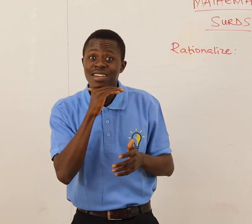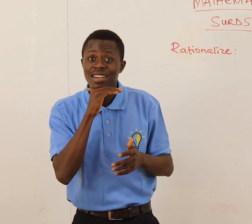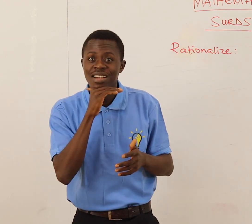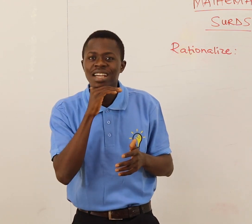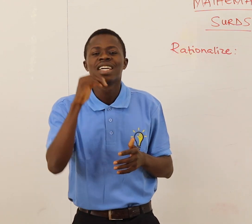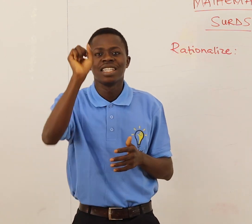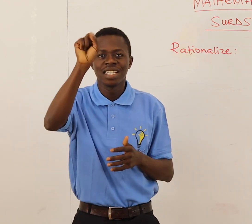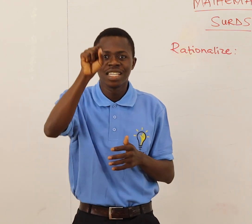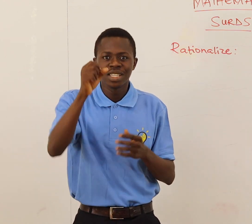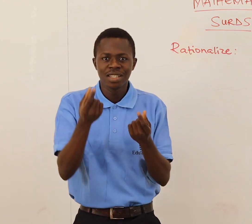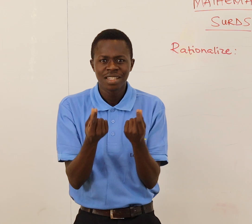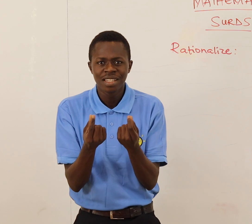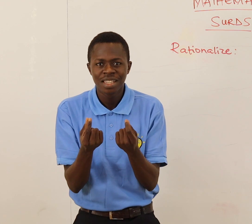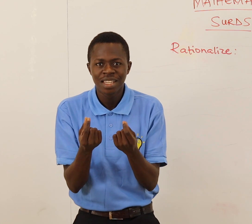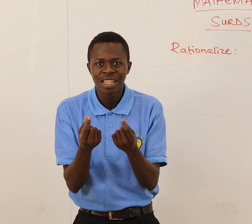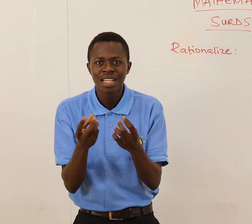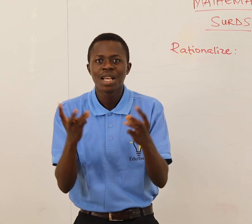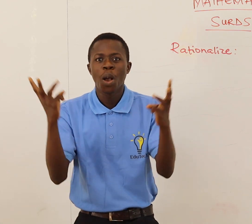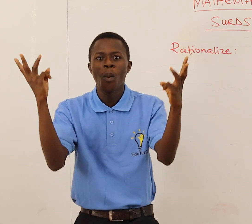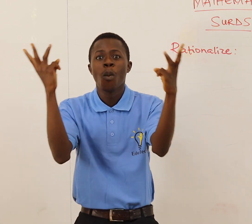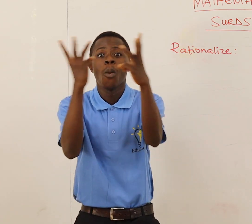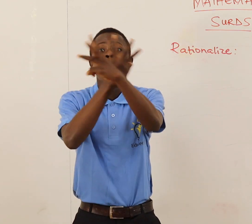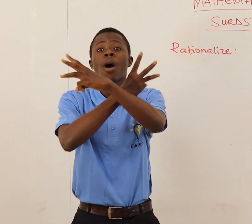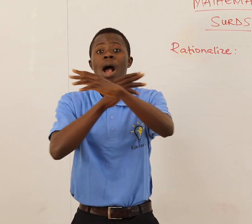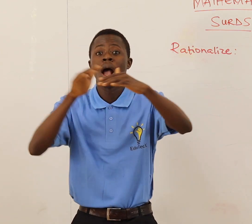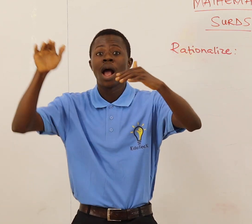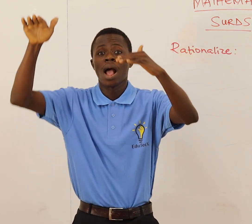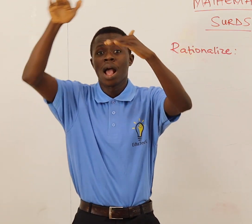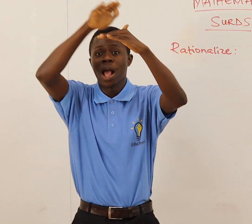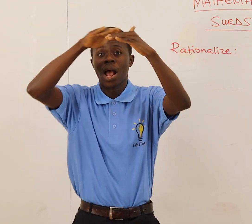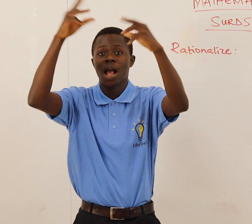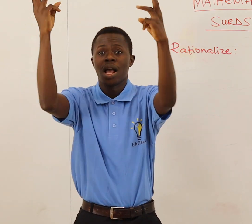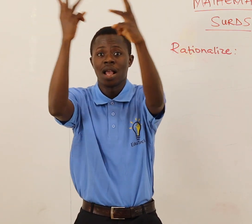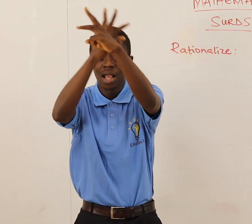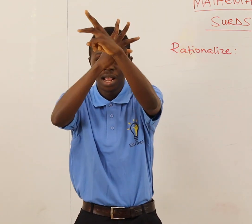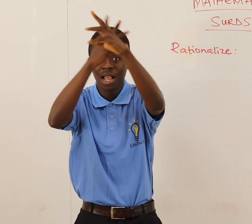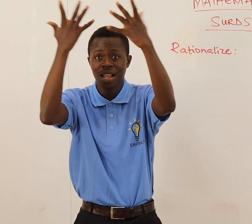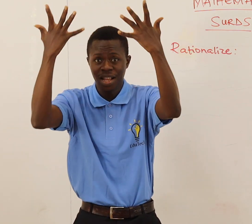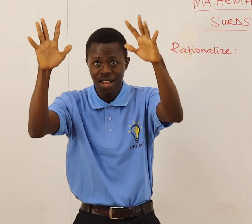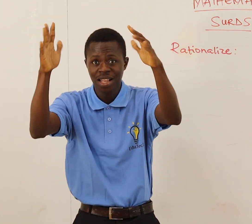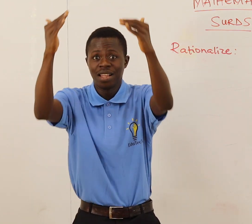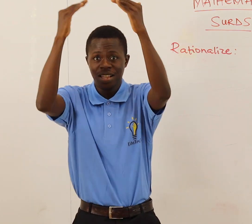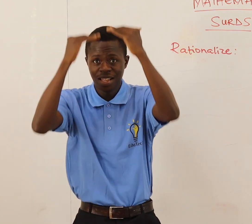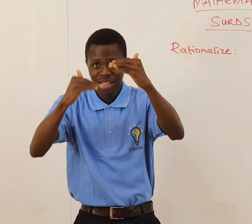denominator. So what is the denominator in the question? Square root of 2, right?